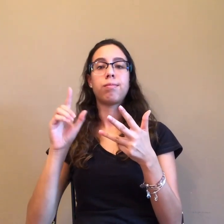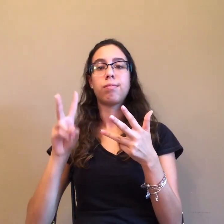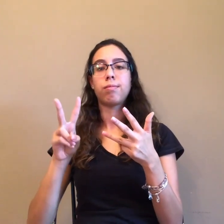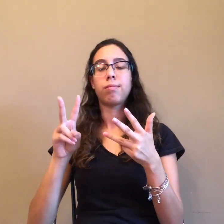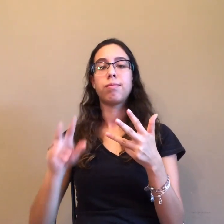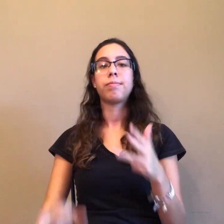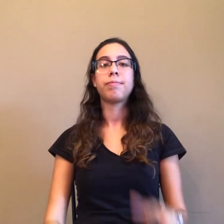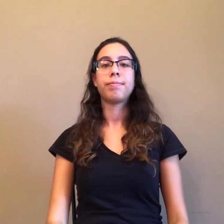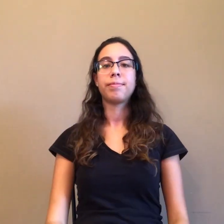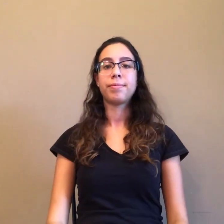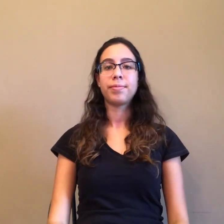www.dol.gov.